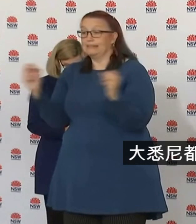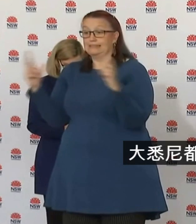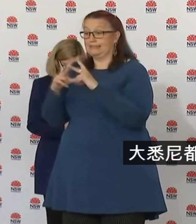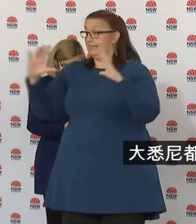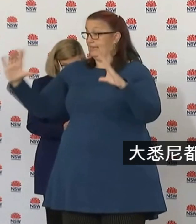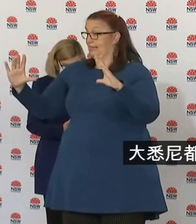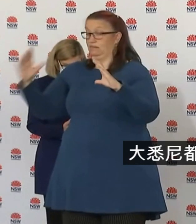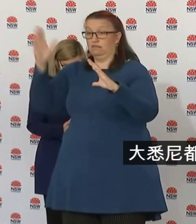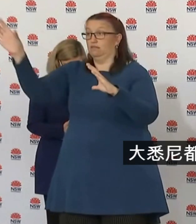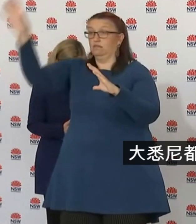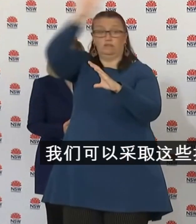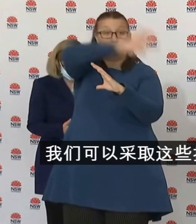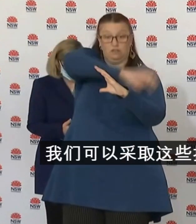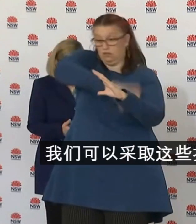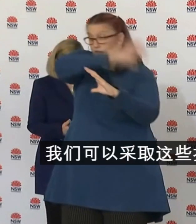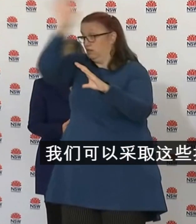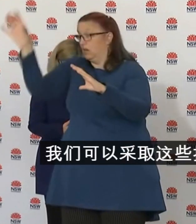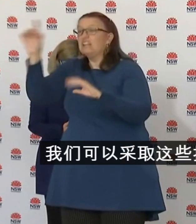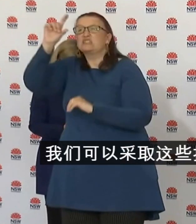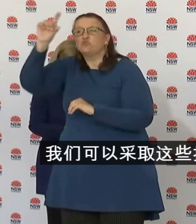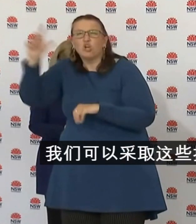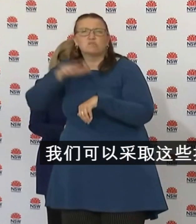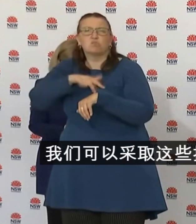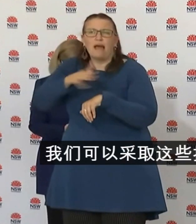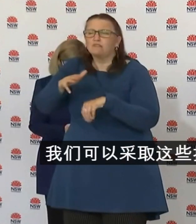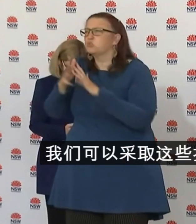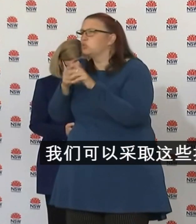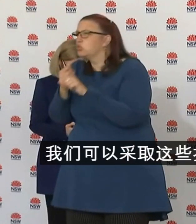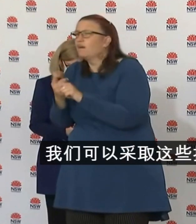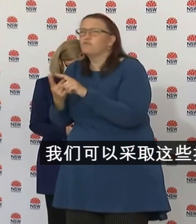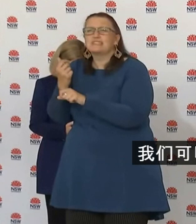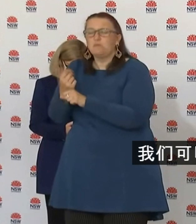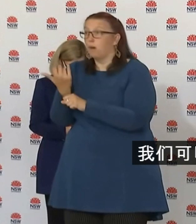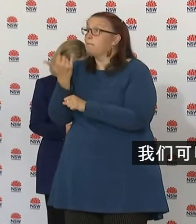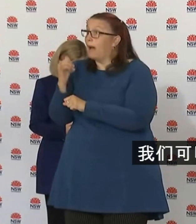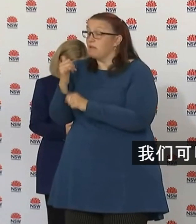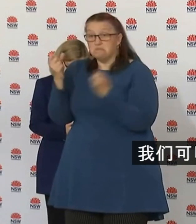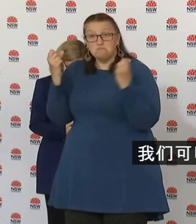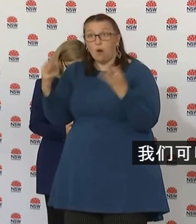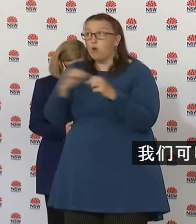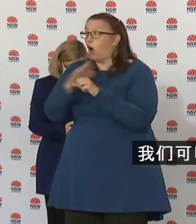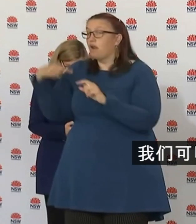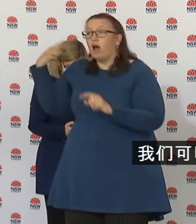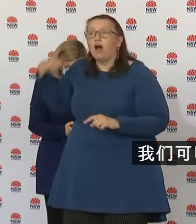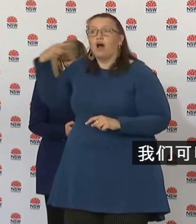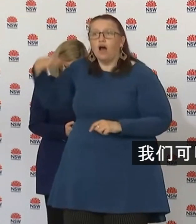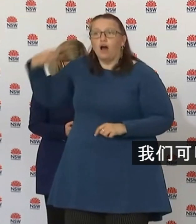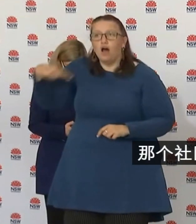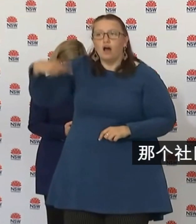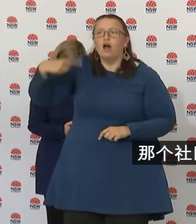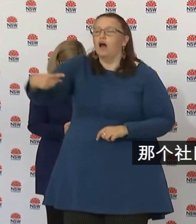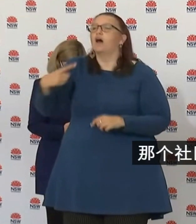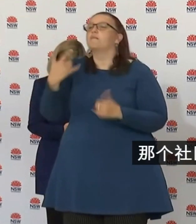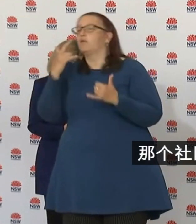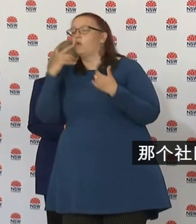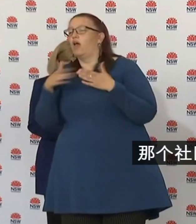are virus-free and the risk is low, well, we can take those measures. And the Central West Orange is a good example where we were able to have a short period there and release